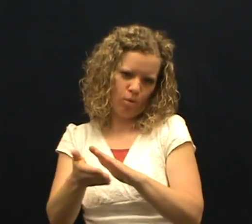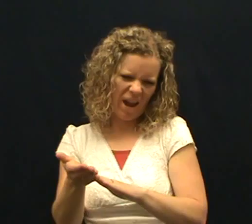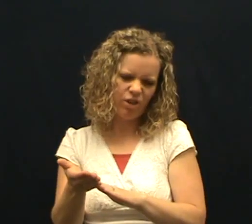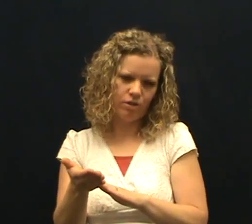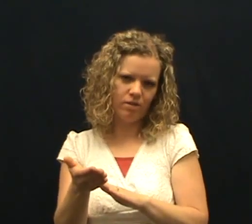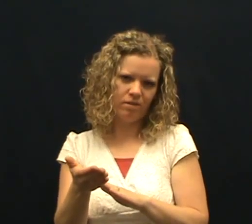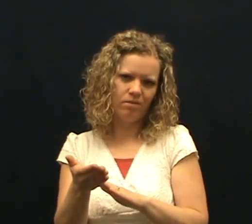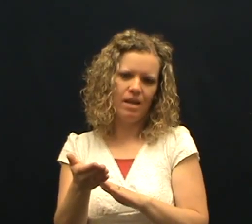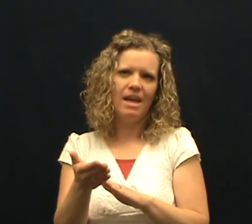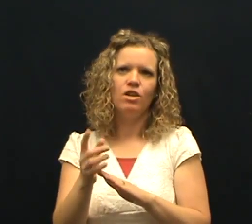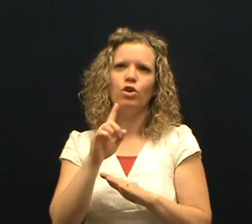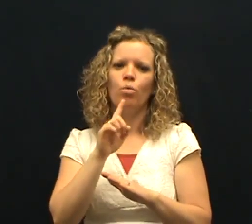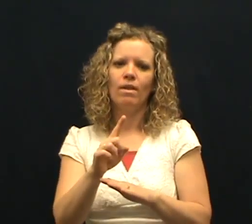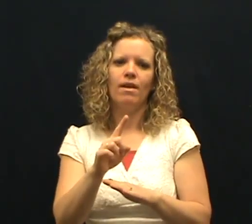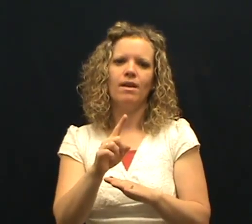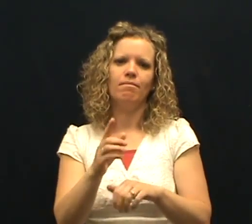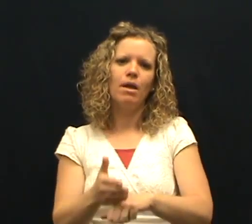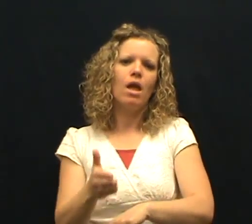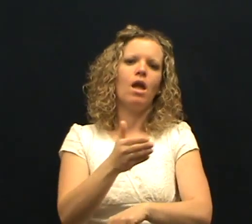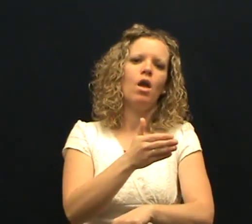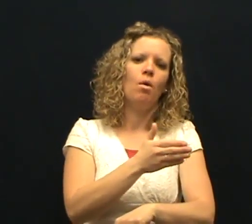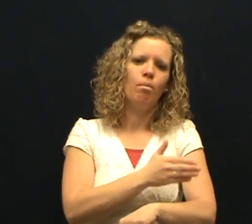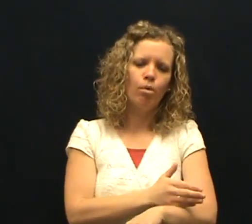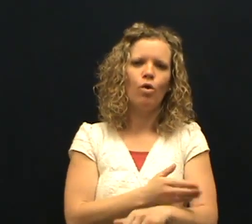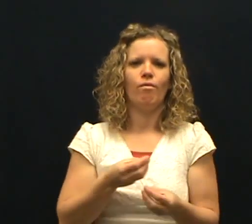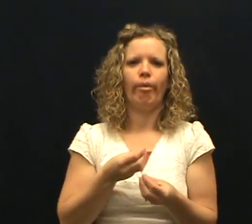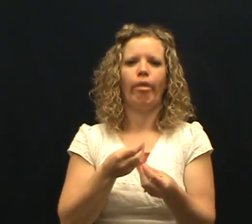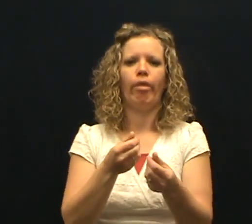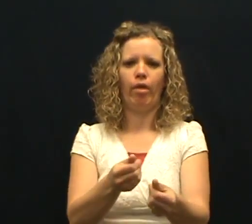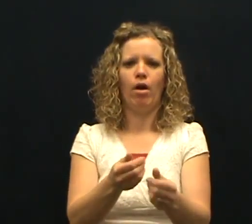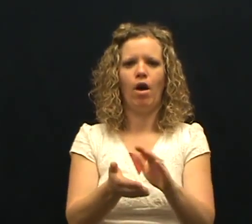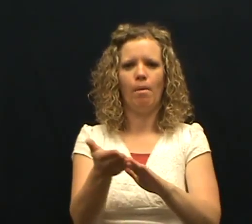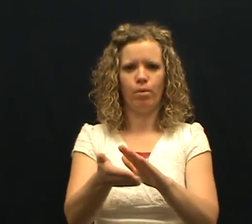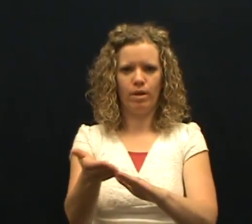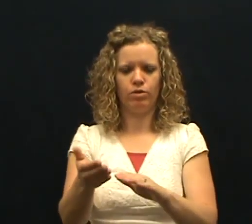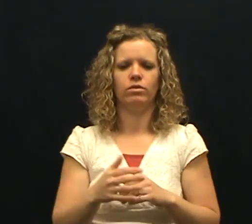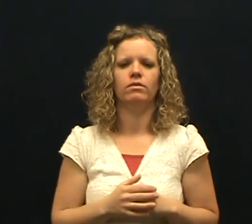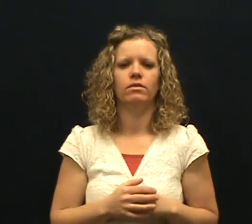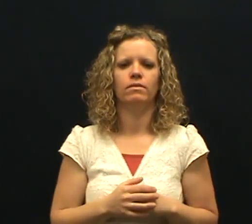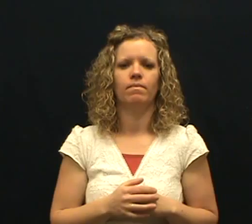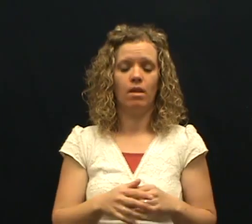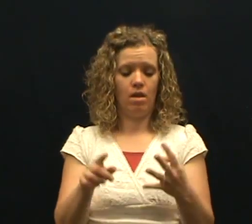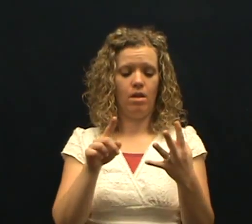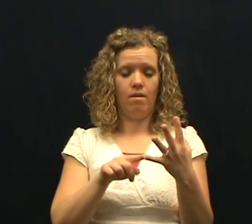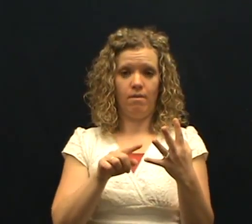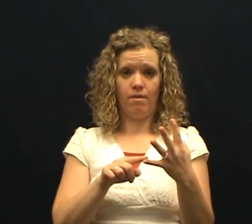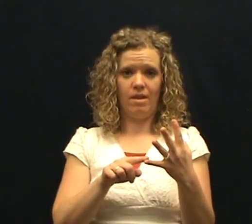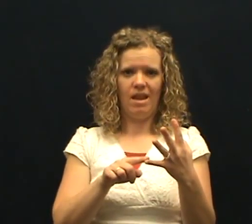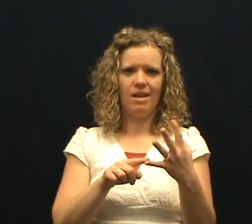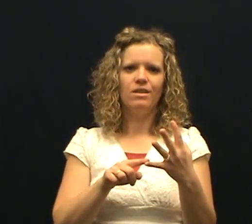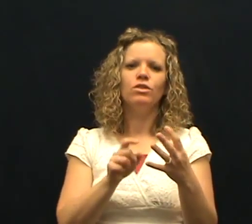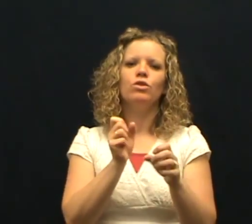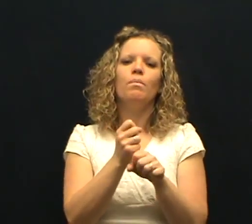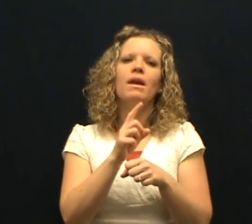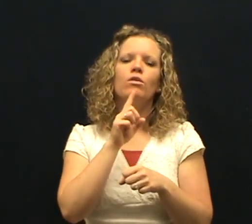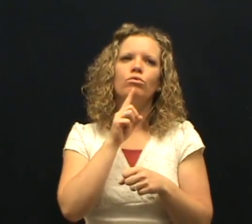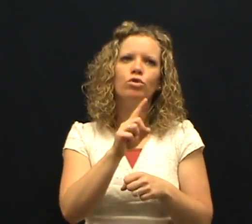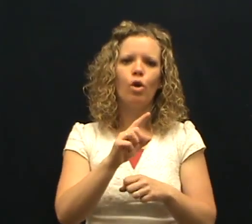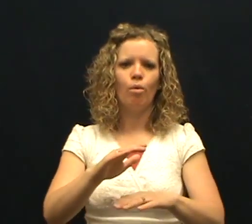enhance the effectiveness of operations. And finally, there are controls in place to help us ensure compliance with laws